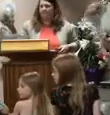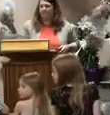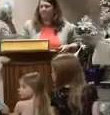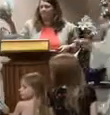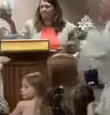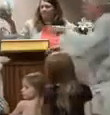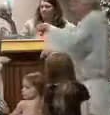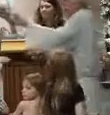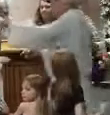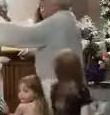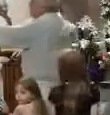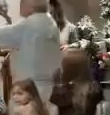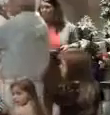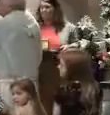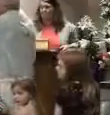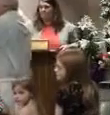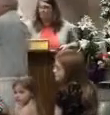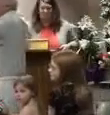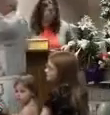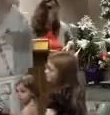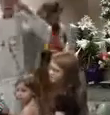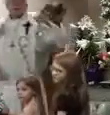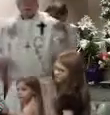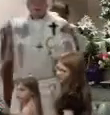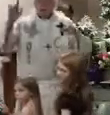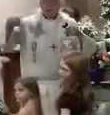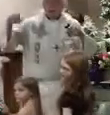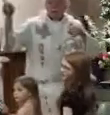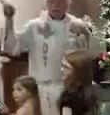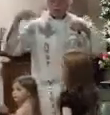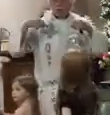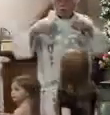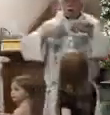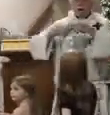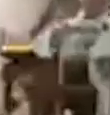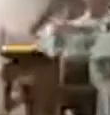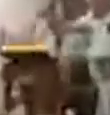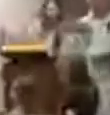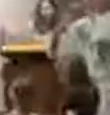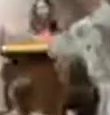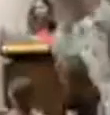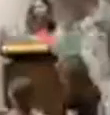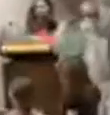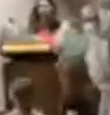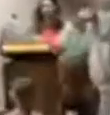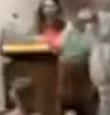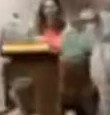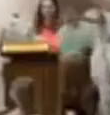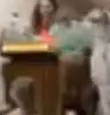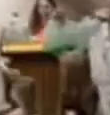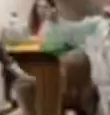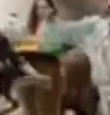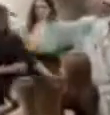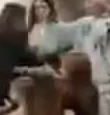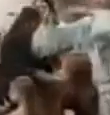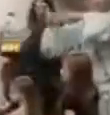one. Jamila, you'll have to come up here, Jamila. Her family needs one. Oh, Thelma. Thelma